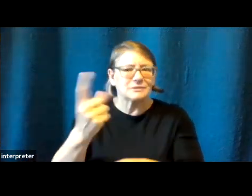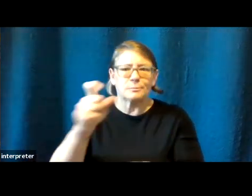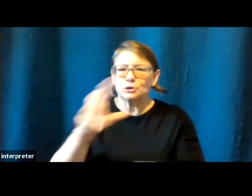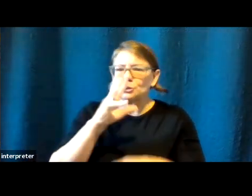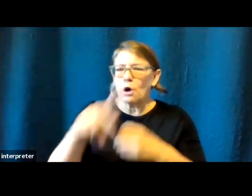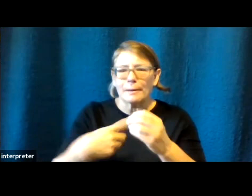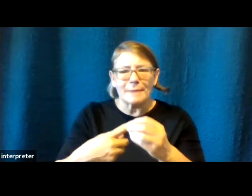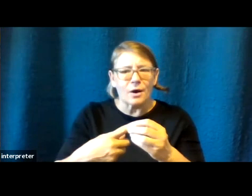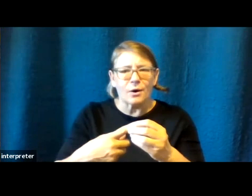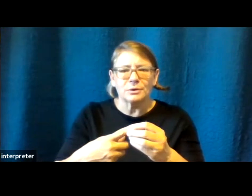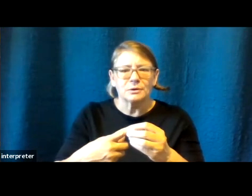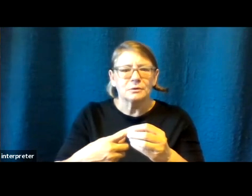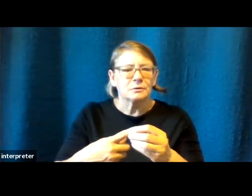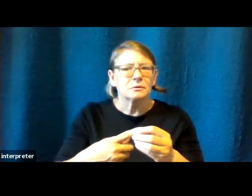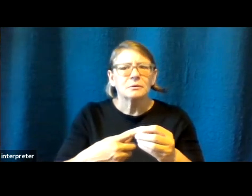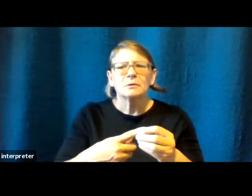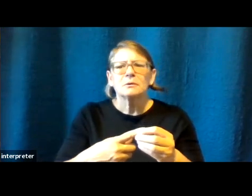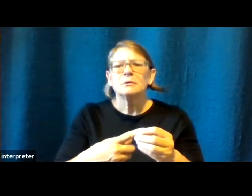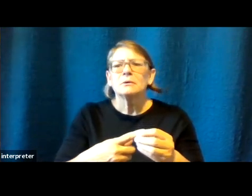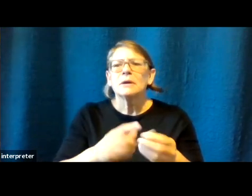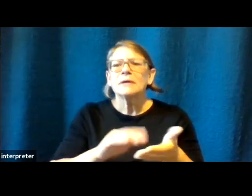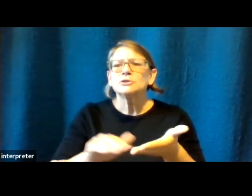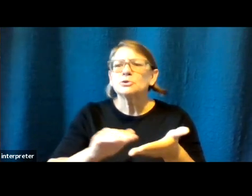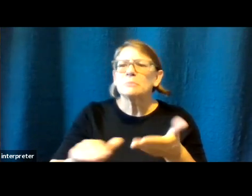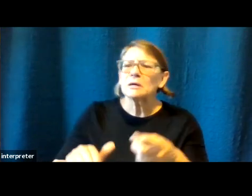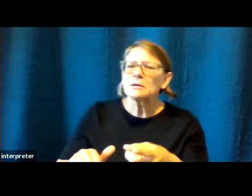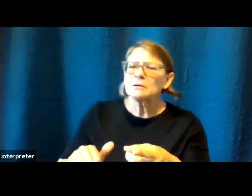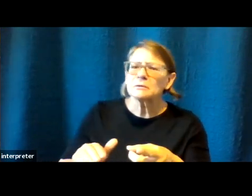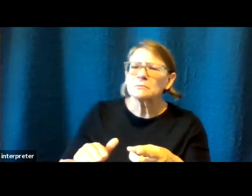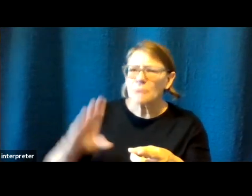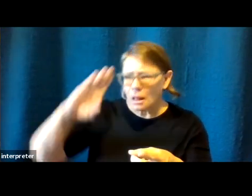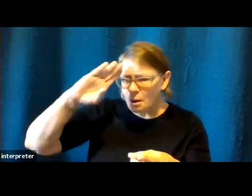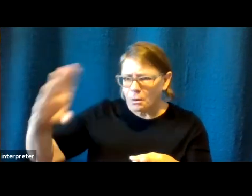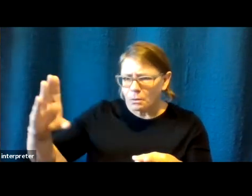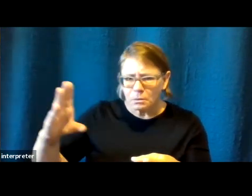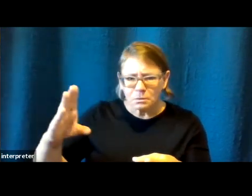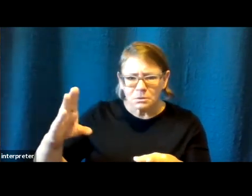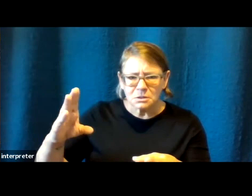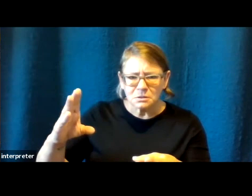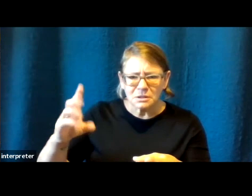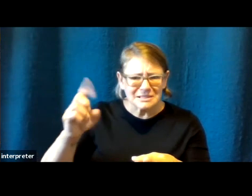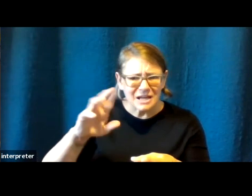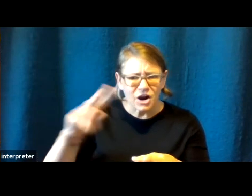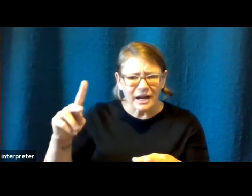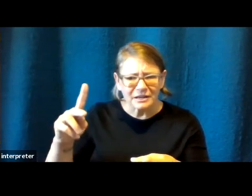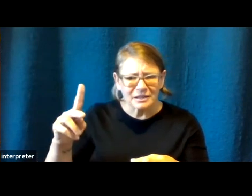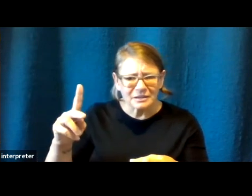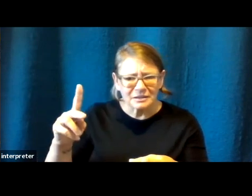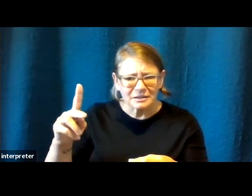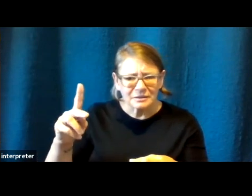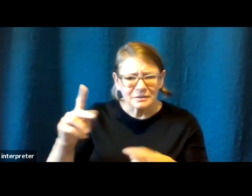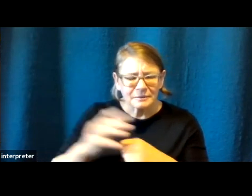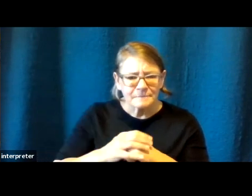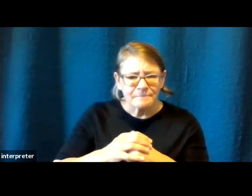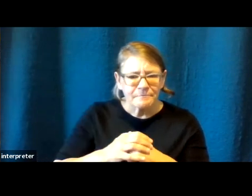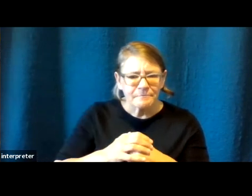about. Excuse me? Hello? Hello? Hello, Derek?